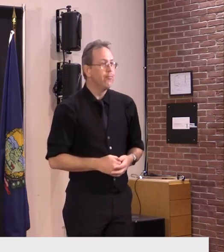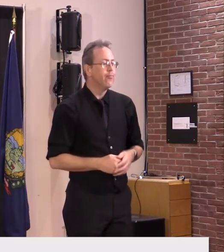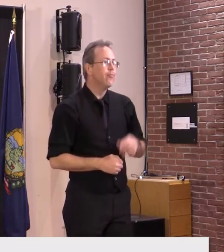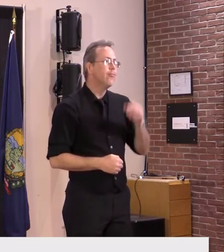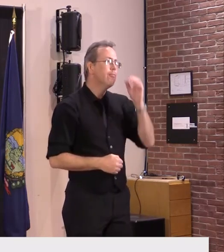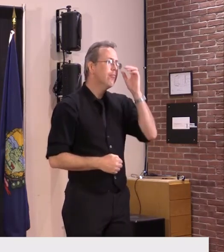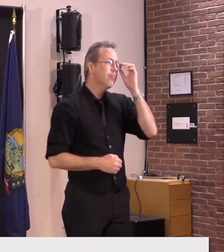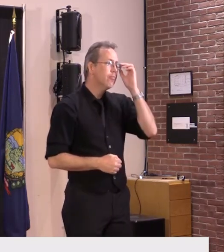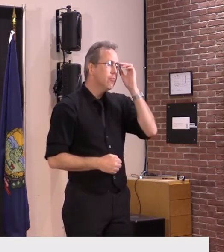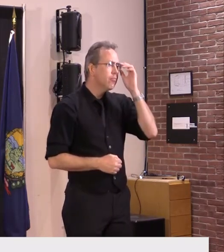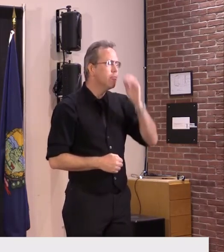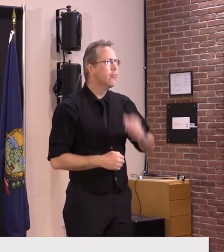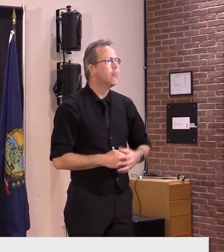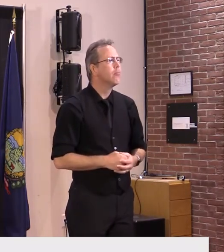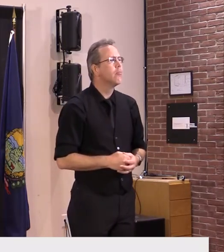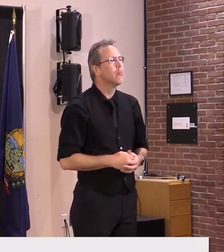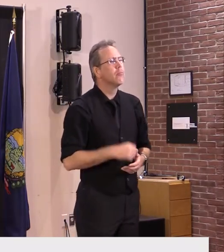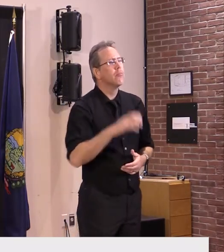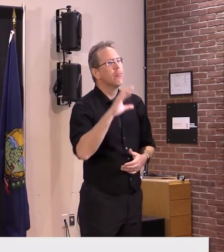Tom Davis, Compass, Vermont.